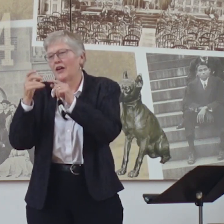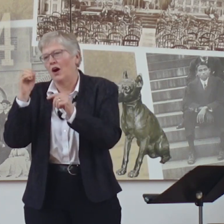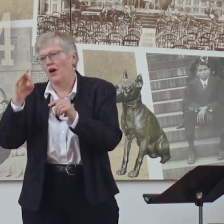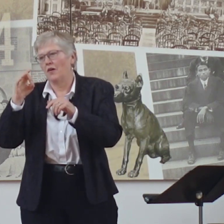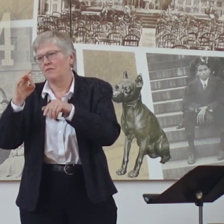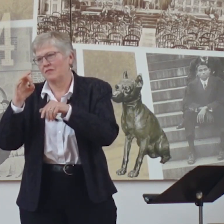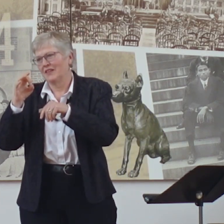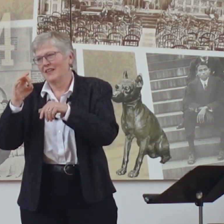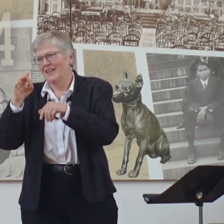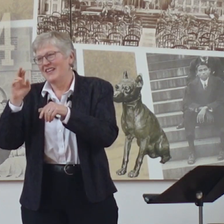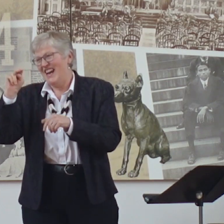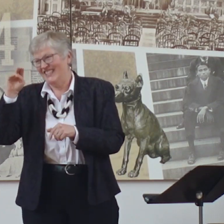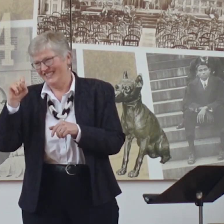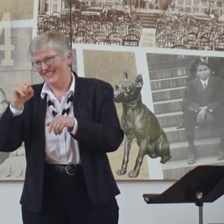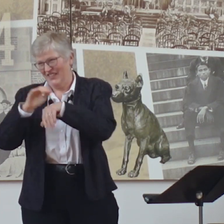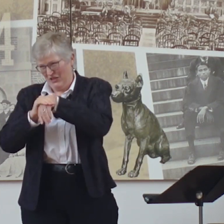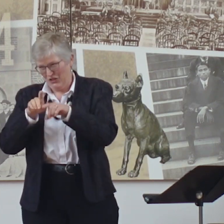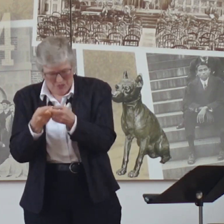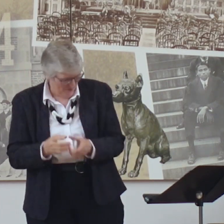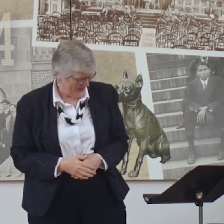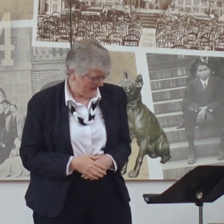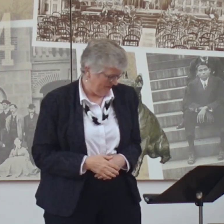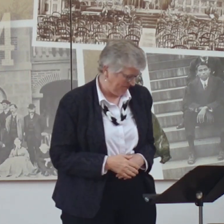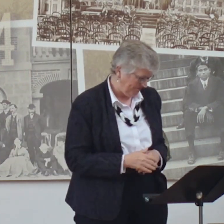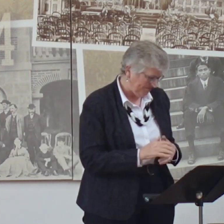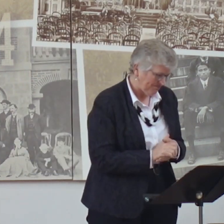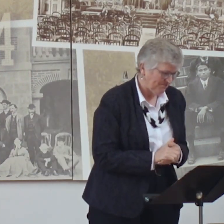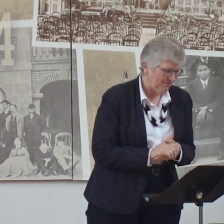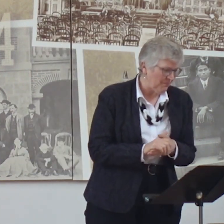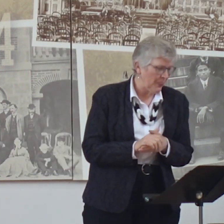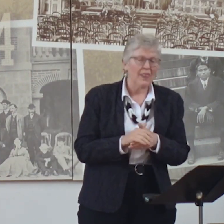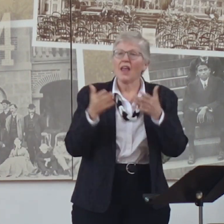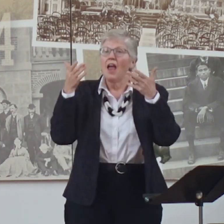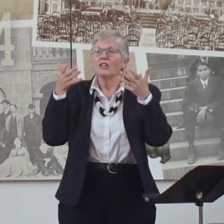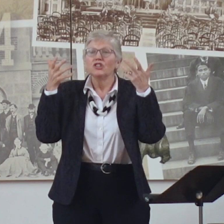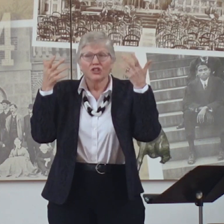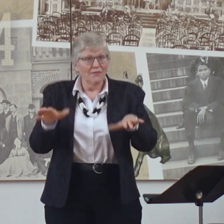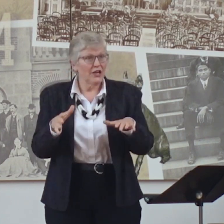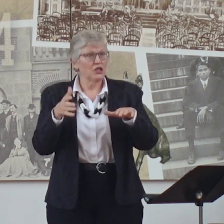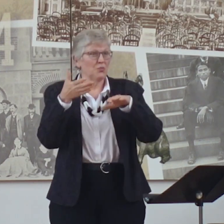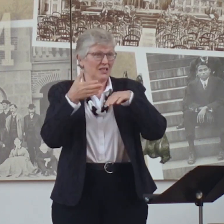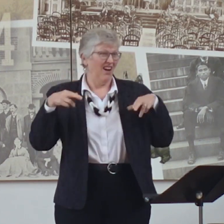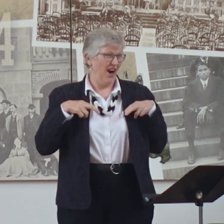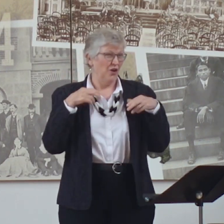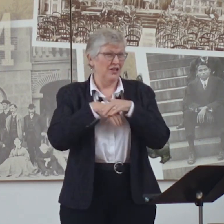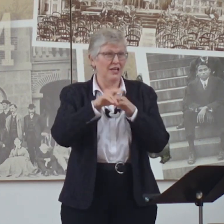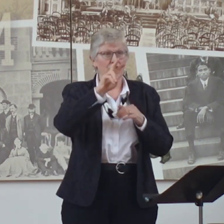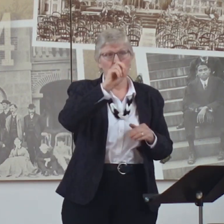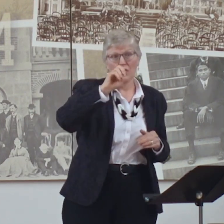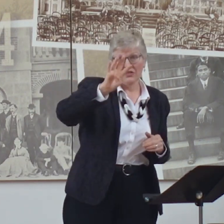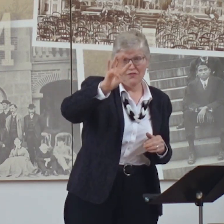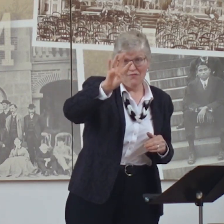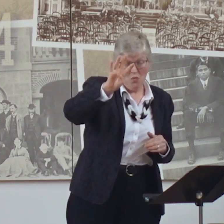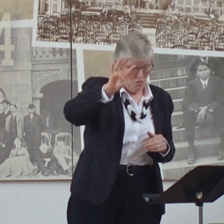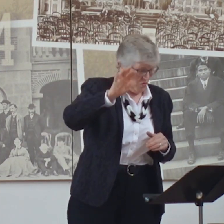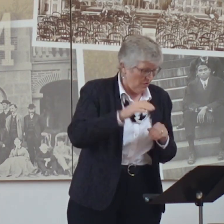and friend of Nancy's within the English department. After she retired in